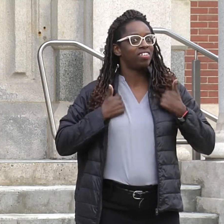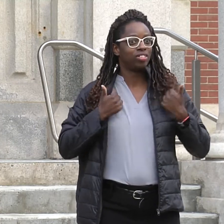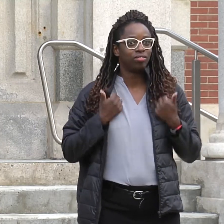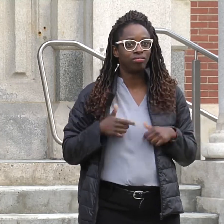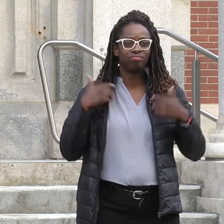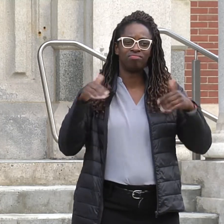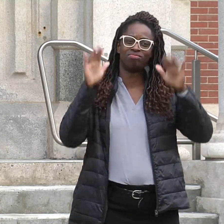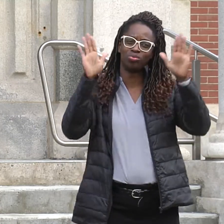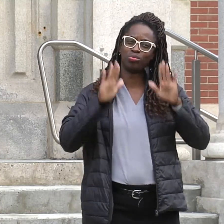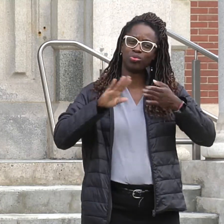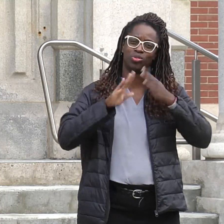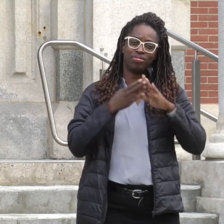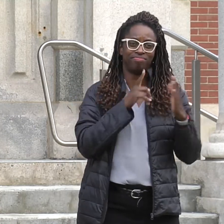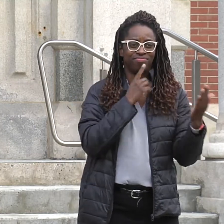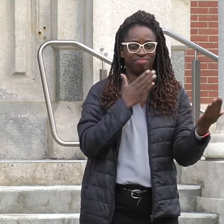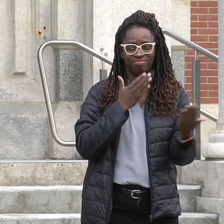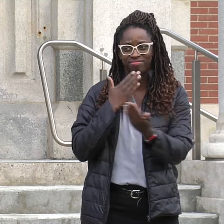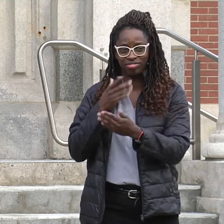guys.